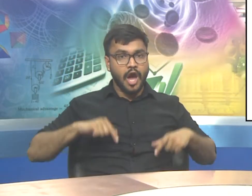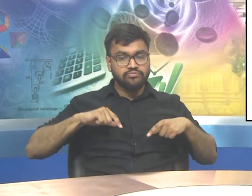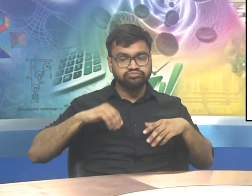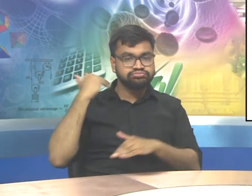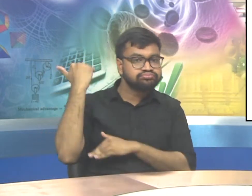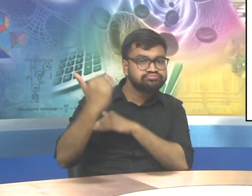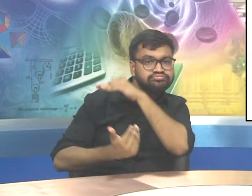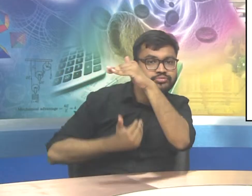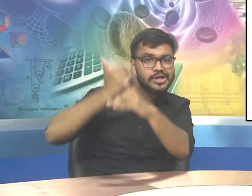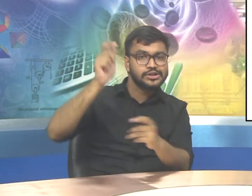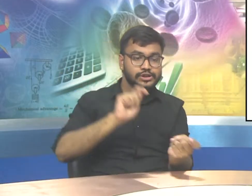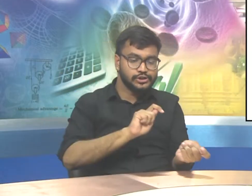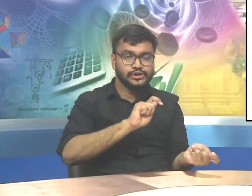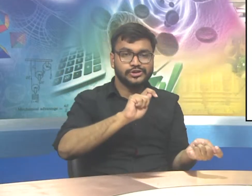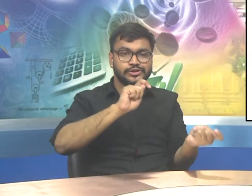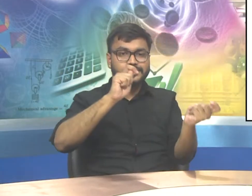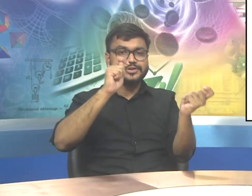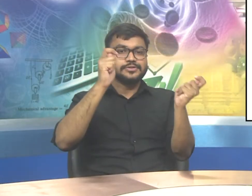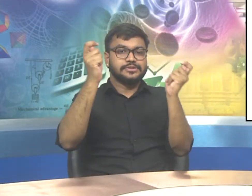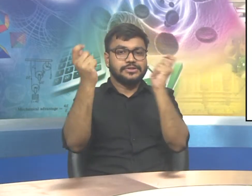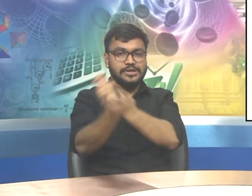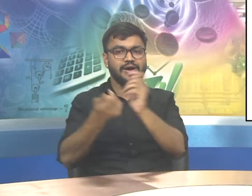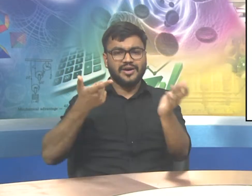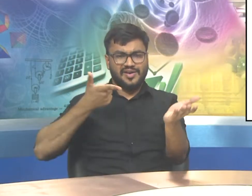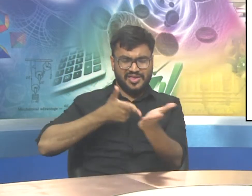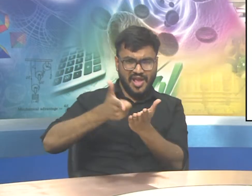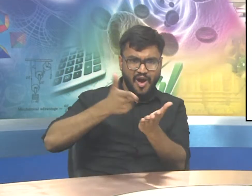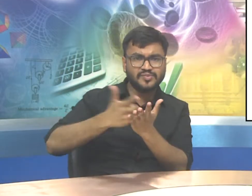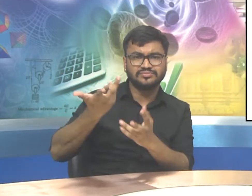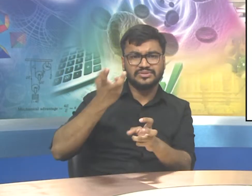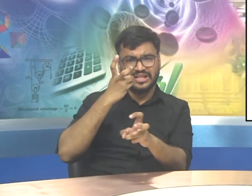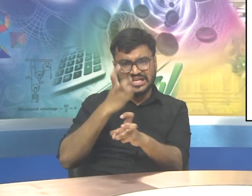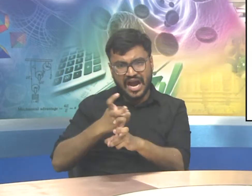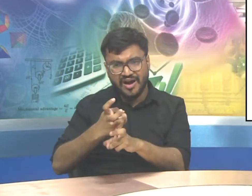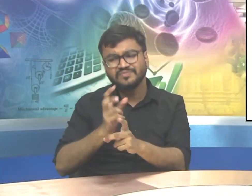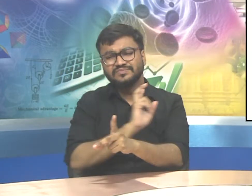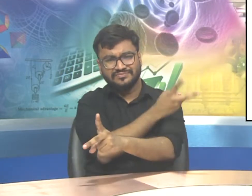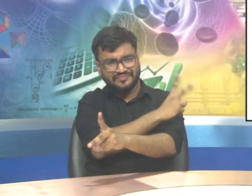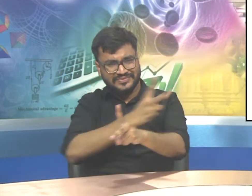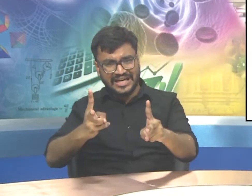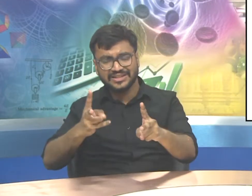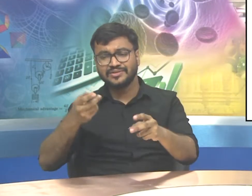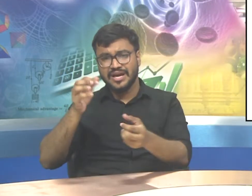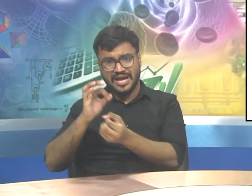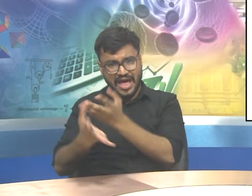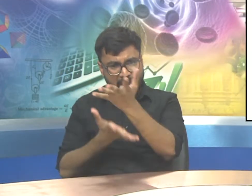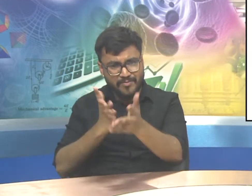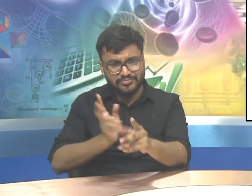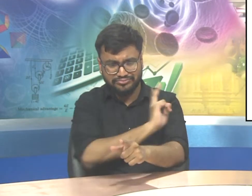The discovery of fire helped humans develop new skills and ways of living.